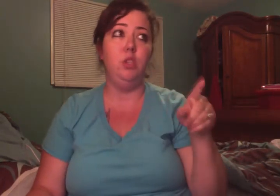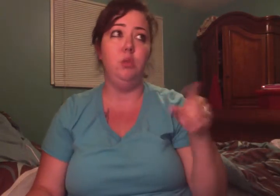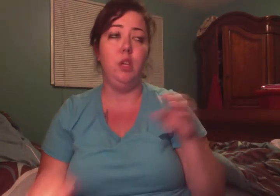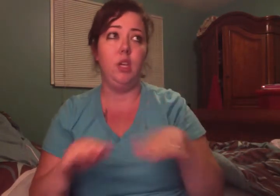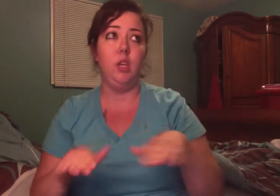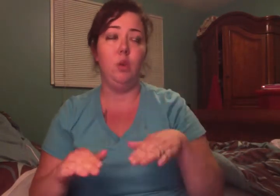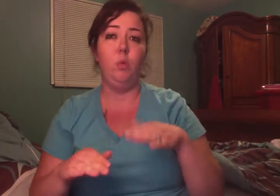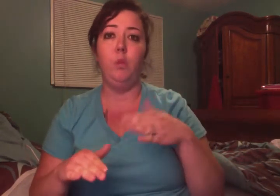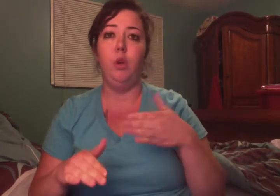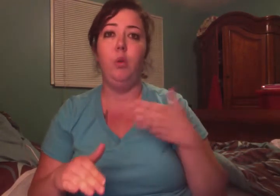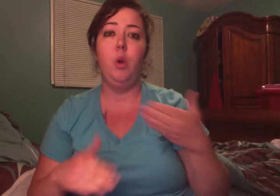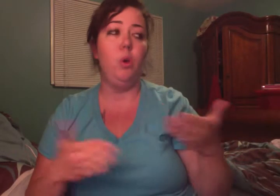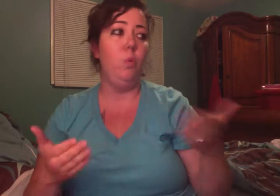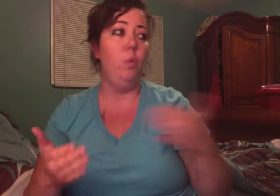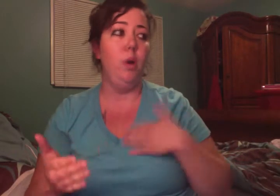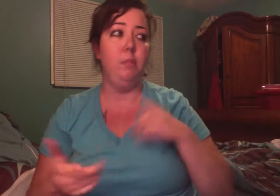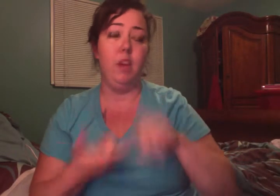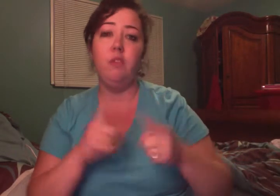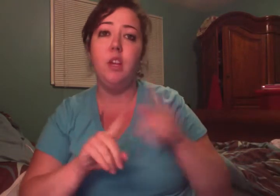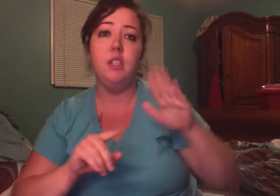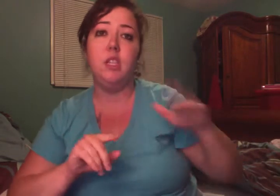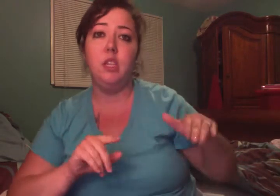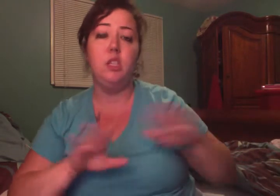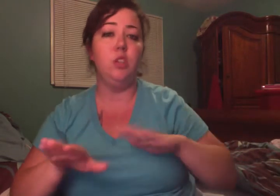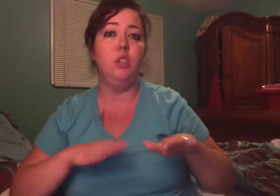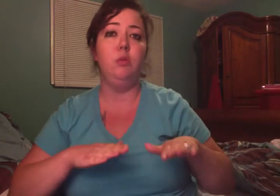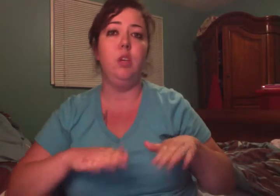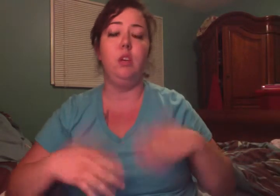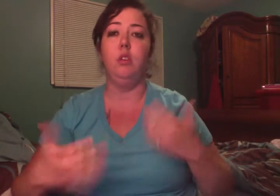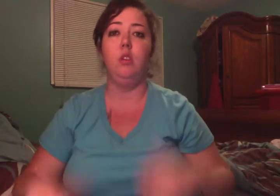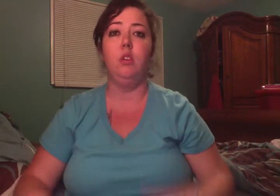doing, what my friends' kids are doing, or,